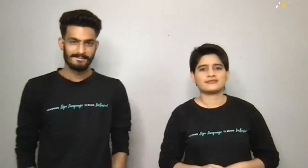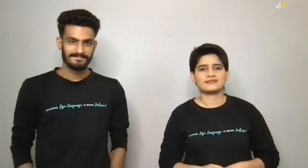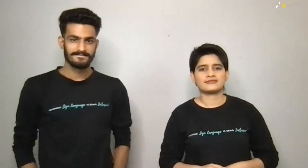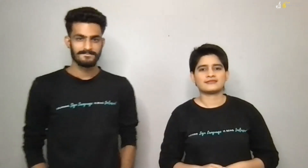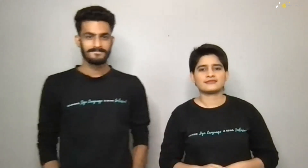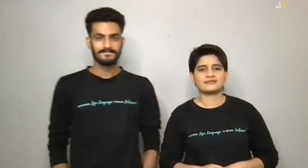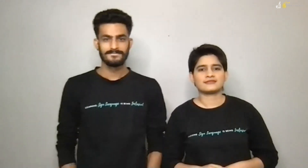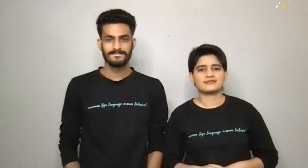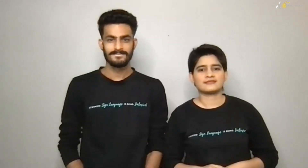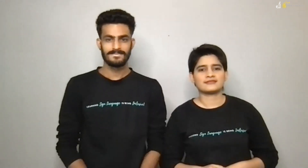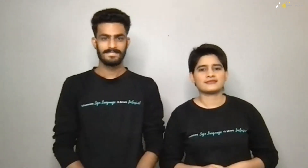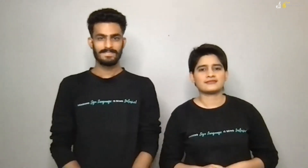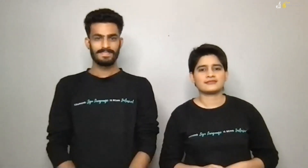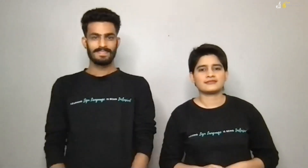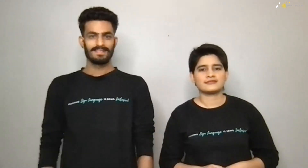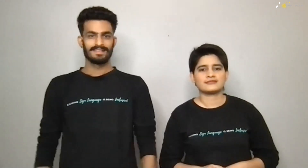Right.